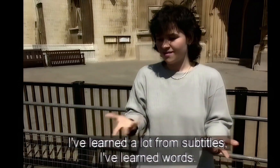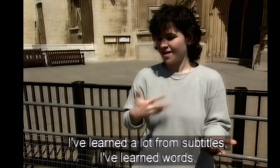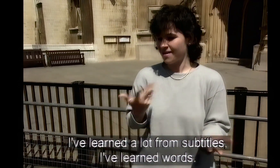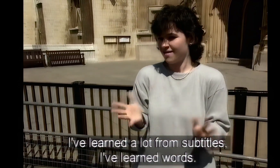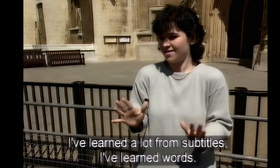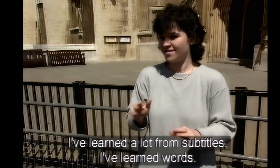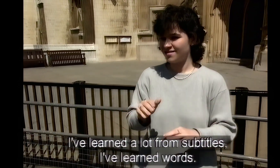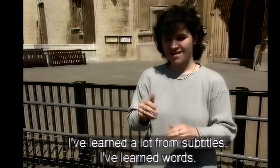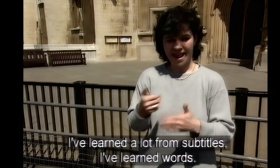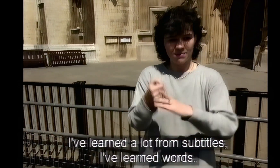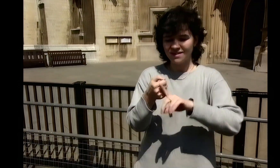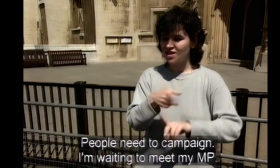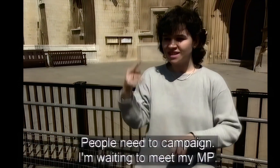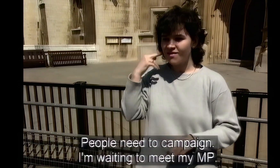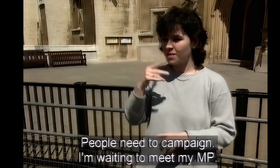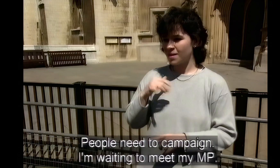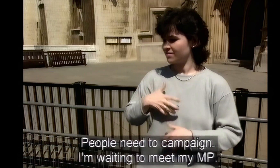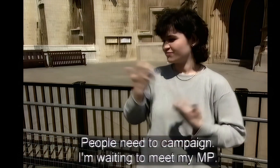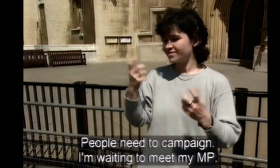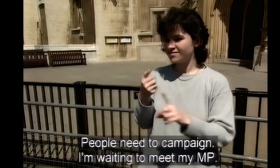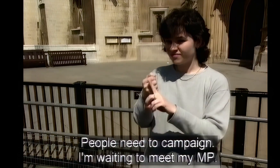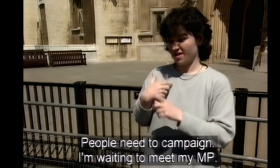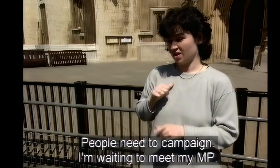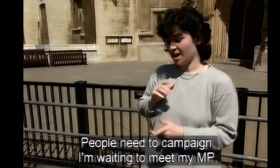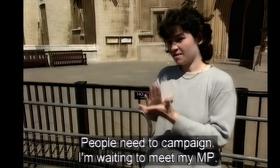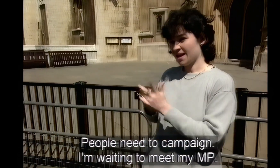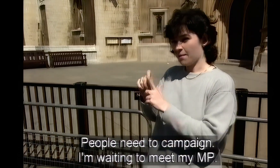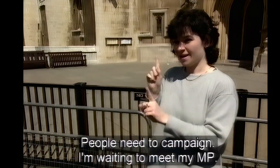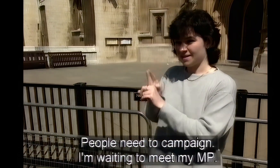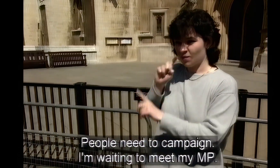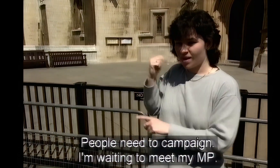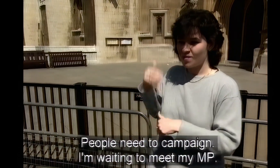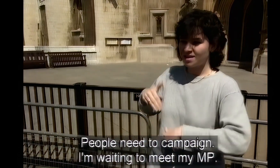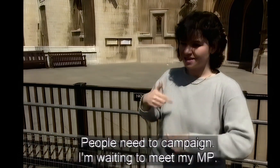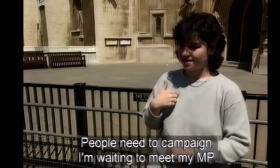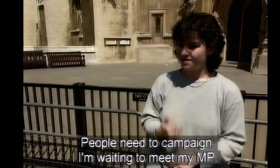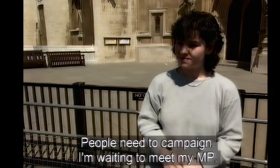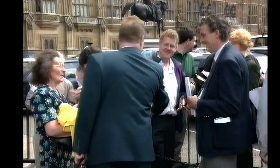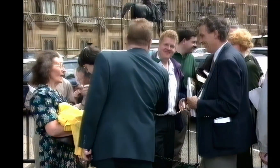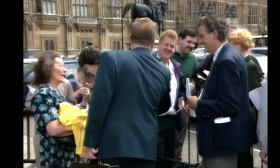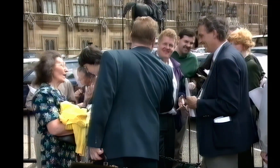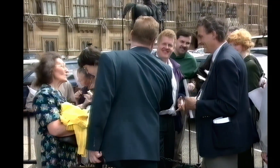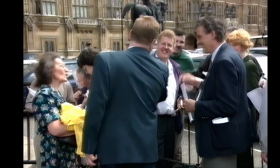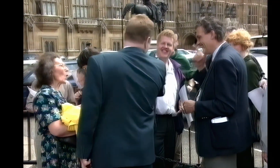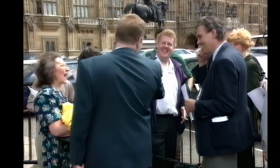and doing without that, I feel, it wouldn't work. I think people need to be campaigning. I'm going to be meeting my MP, and I'm waiting for that.